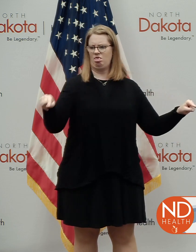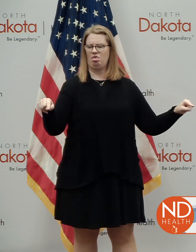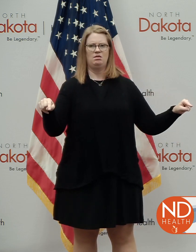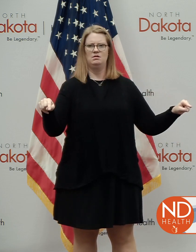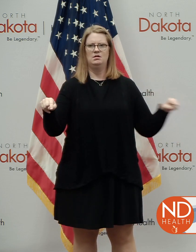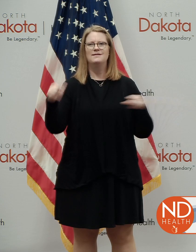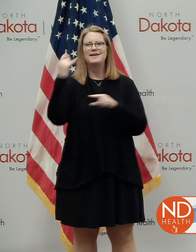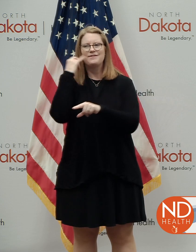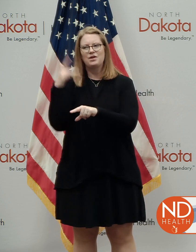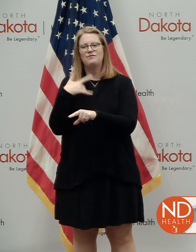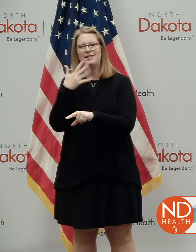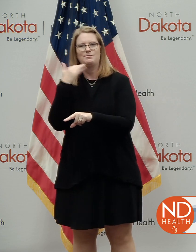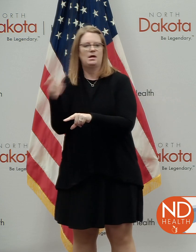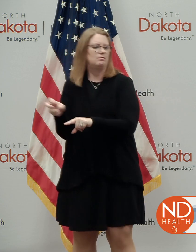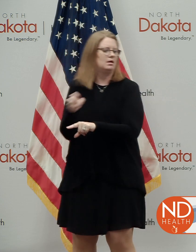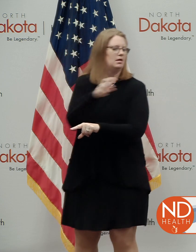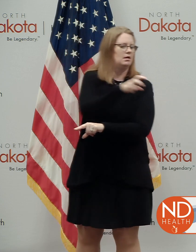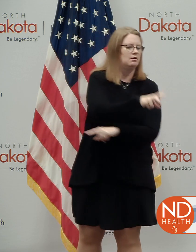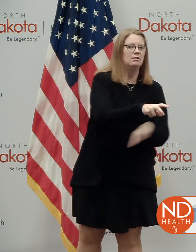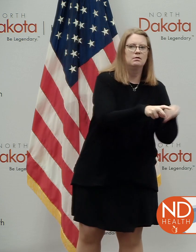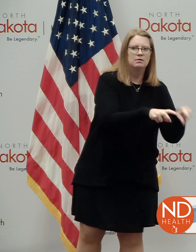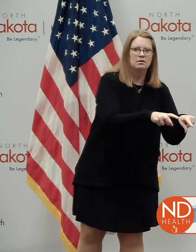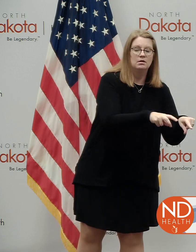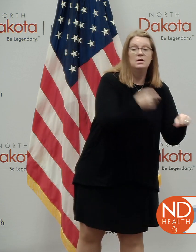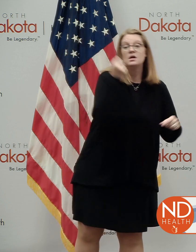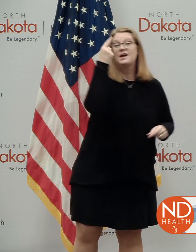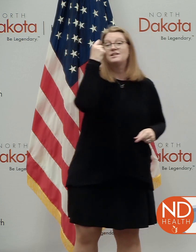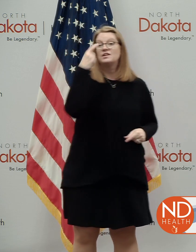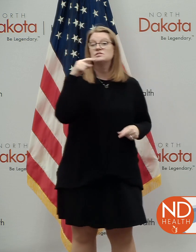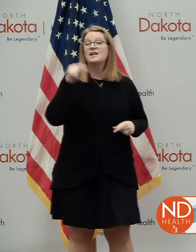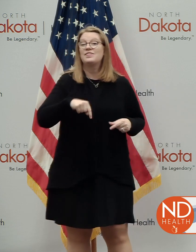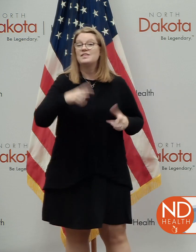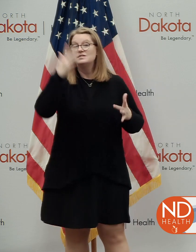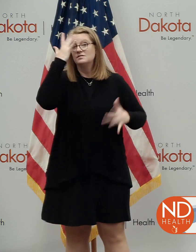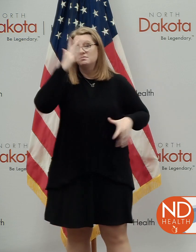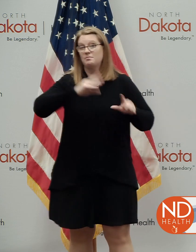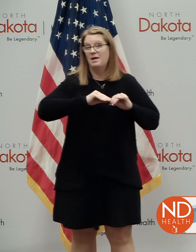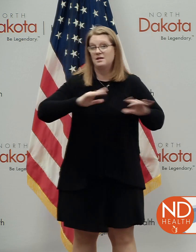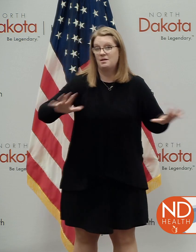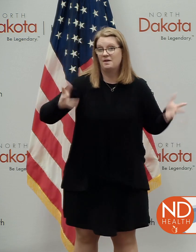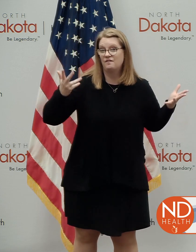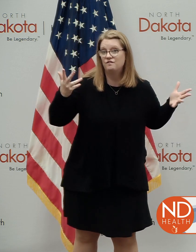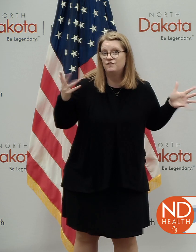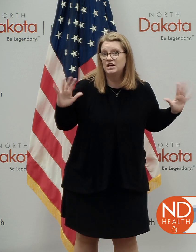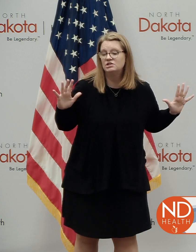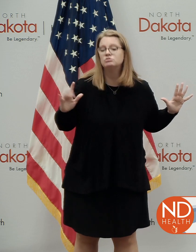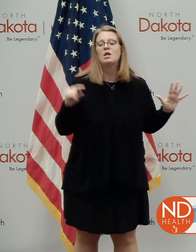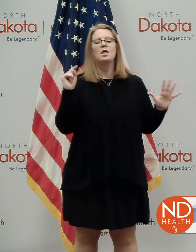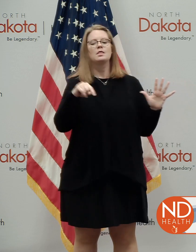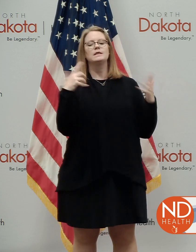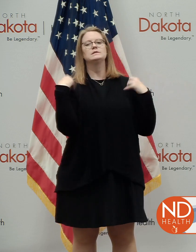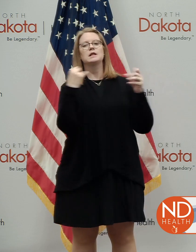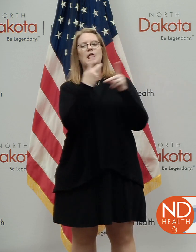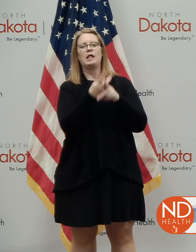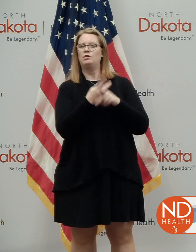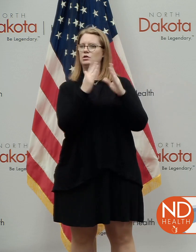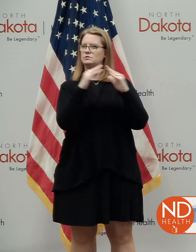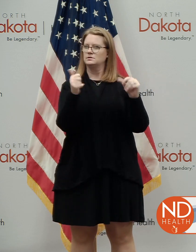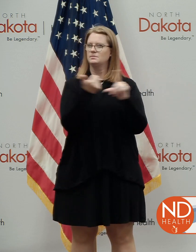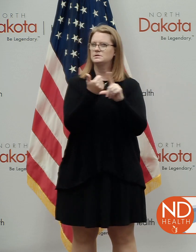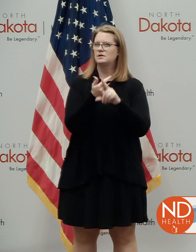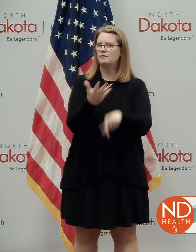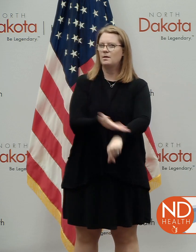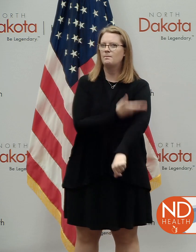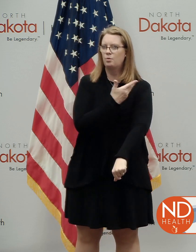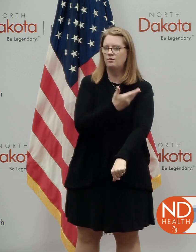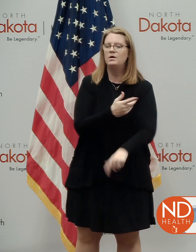And so we're going to emerge from this a better health care delivery system. And it's going to start in our rural